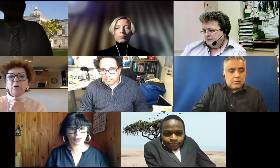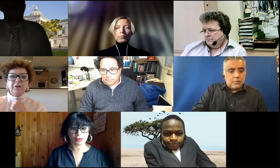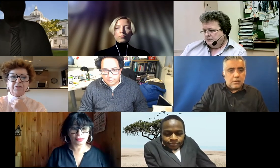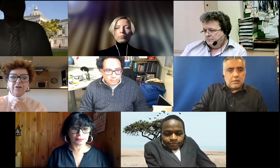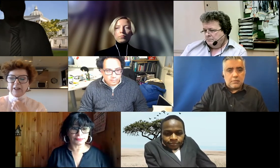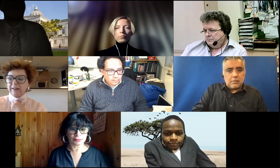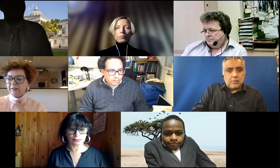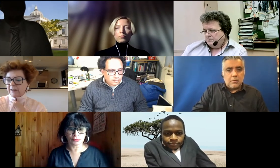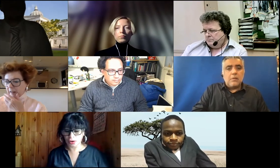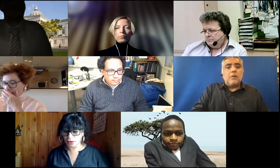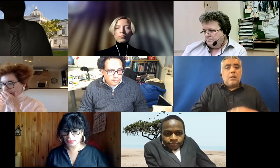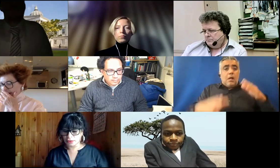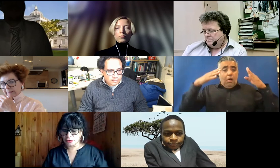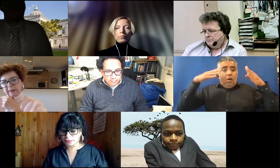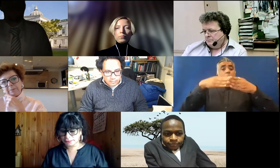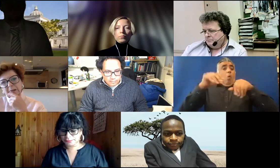the employment front, really.